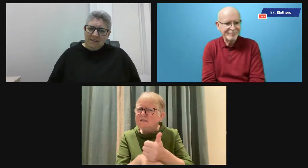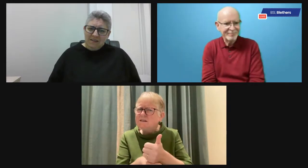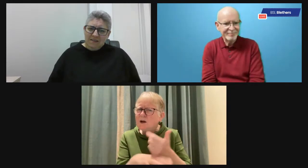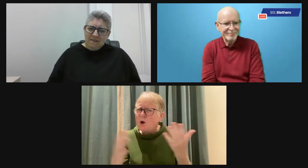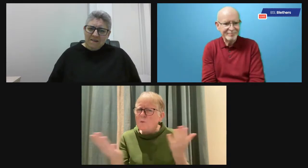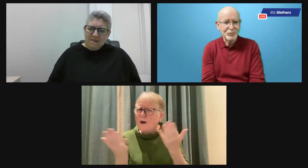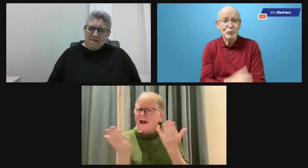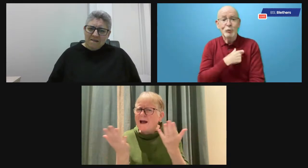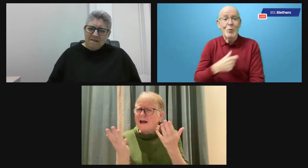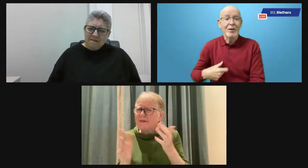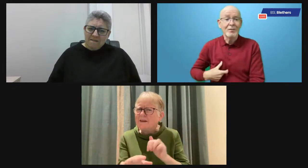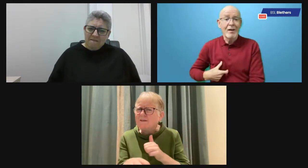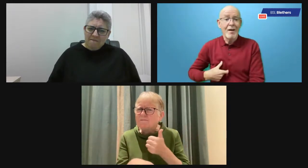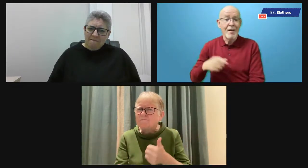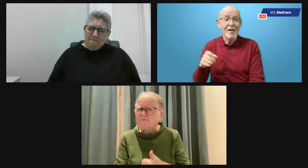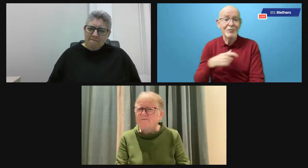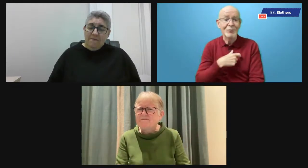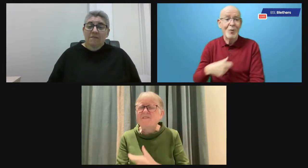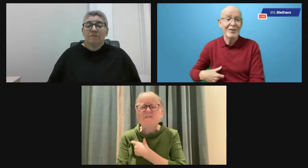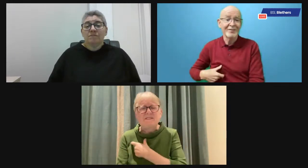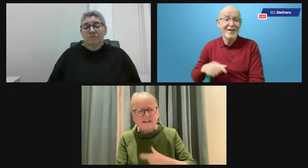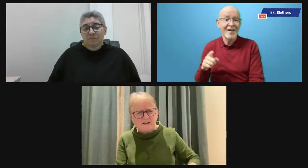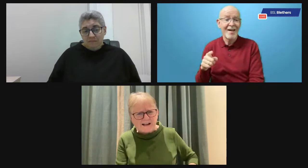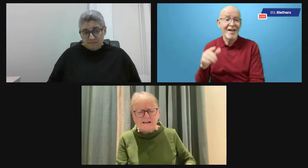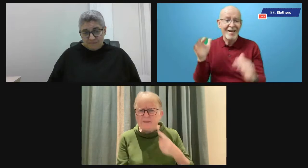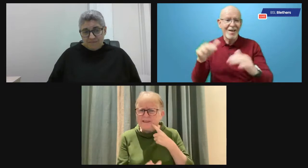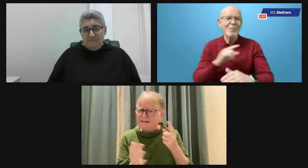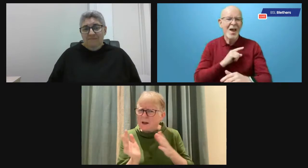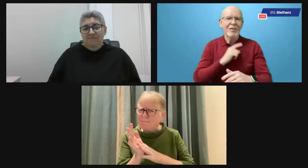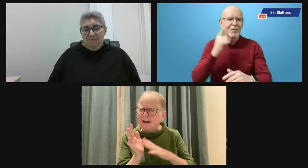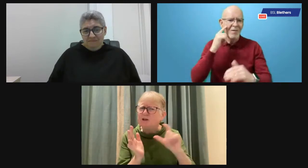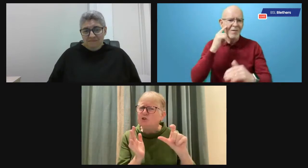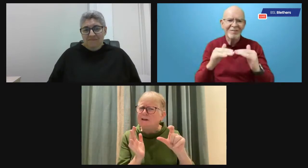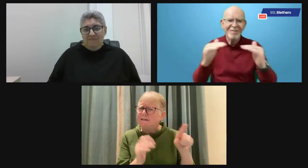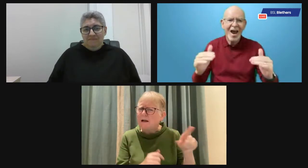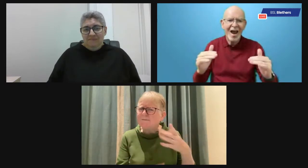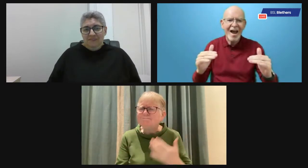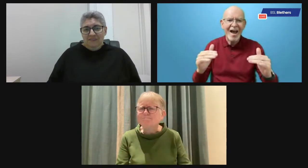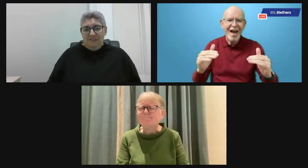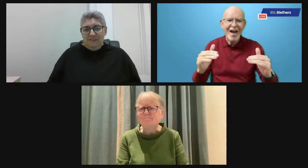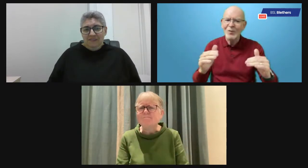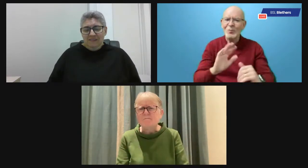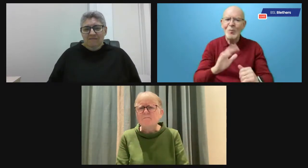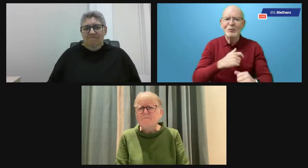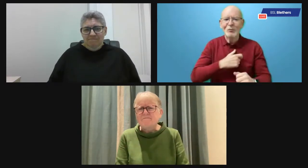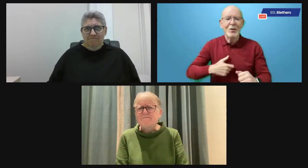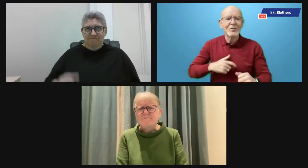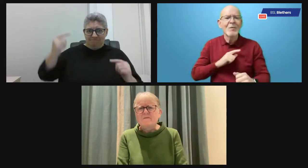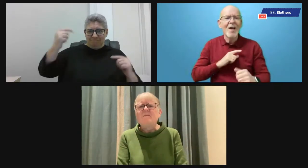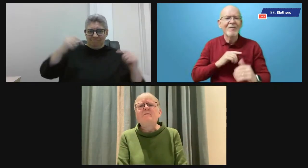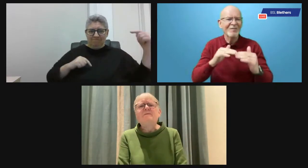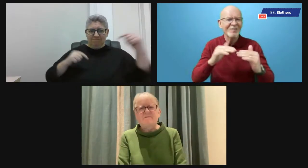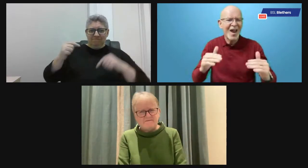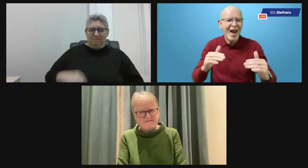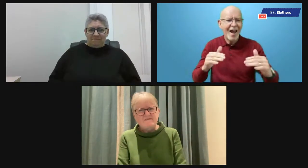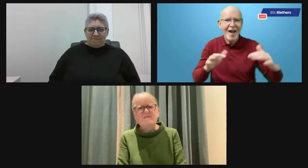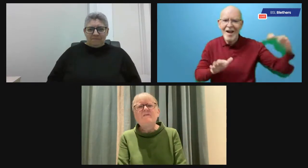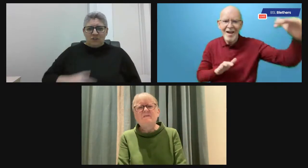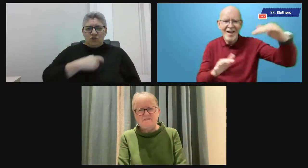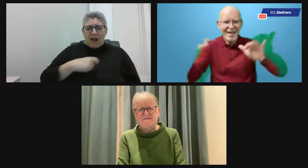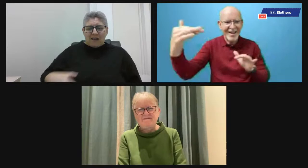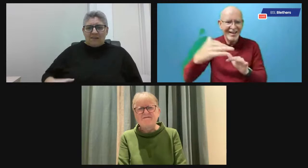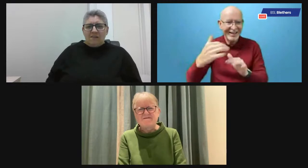isolation of our workers. Where was the first one set up? Doncaster. Doncaster. I thought it was Yeah. Manchester. No,